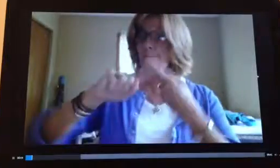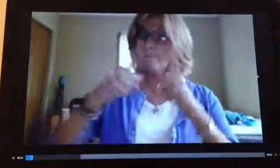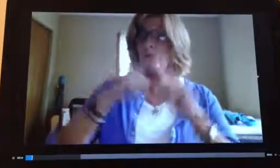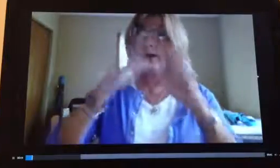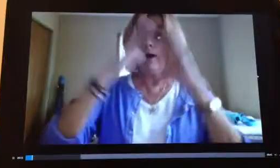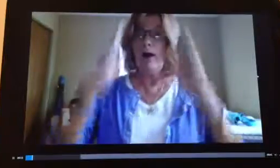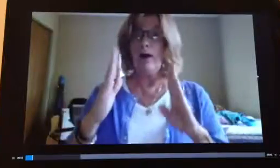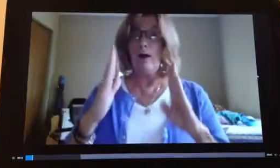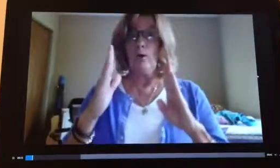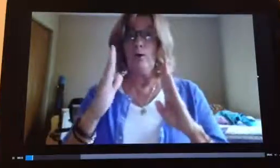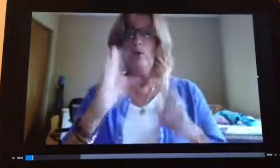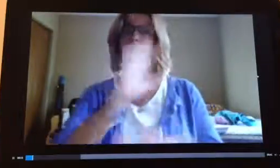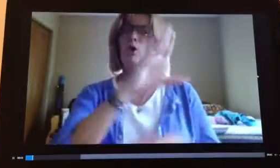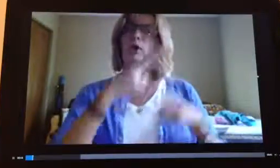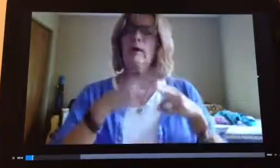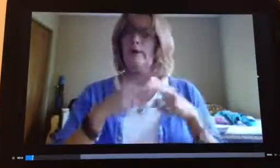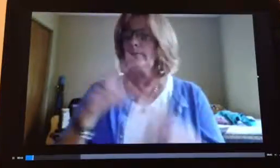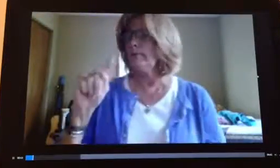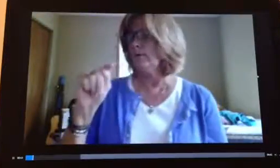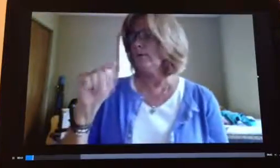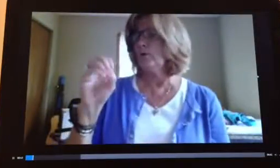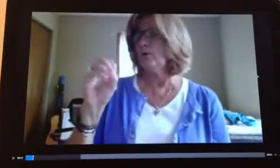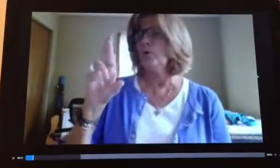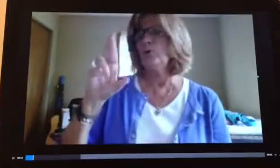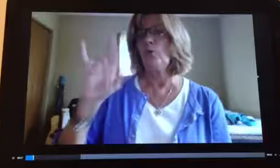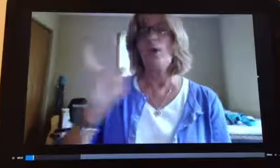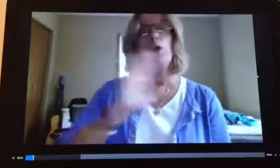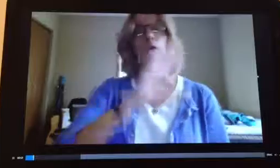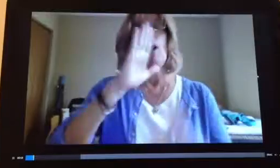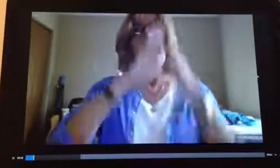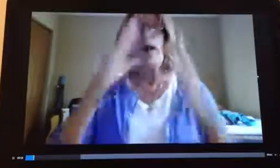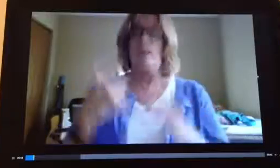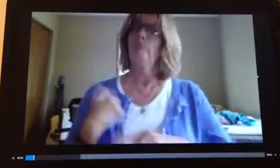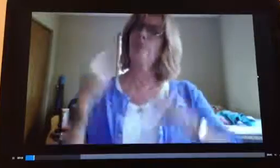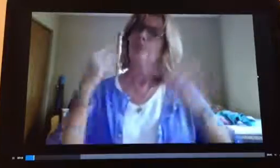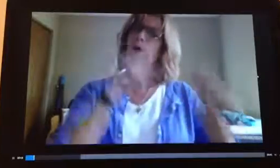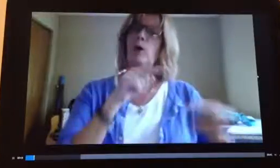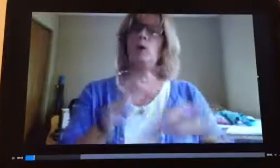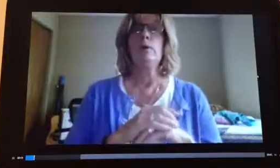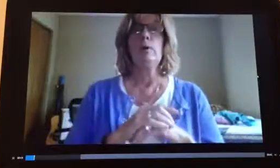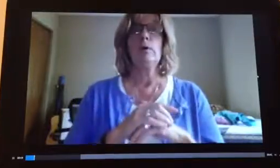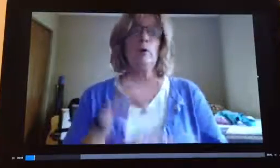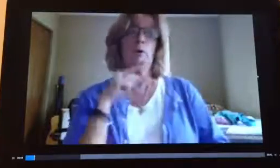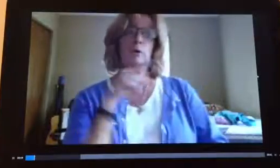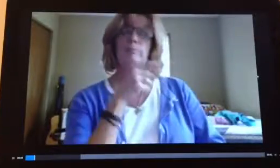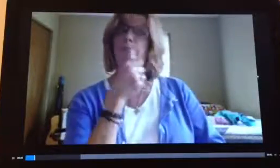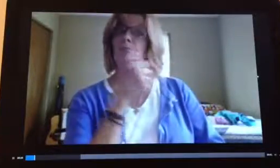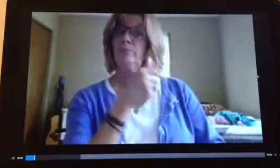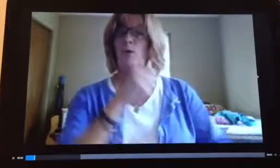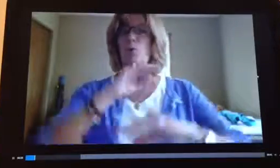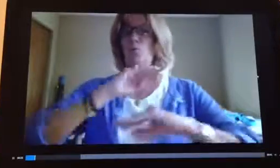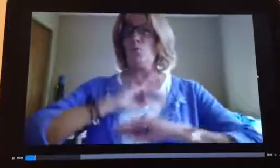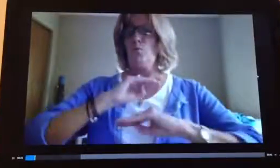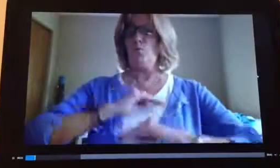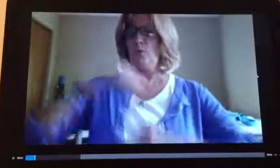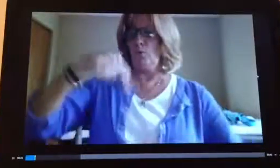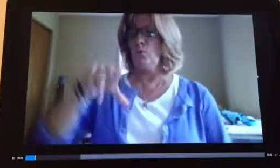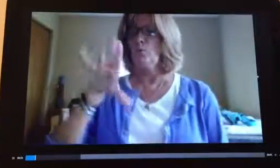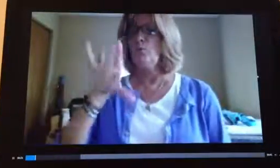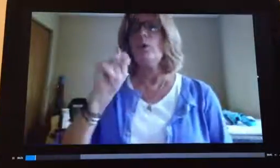So recently I planned on going over to my friend Tori's house. Like the two of us were going to hang out for the